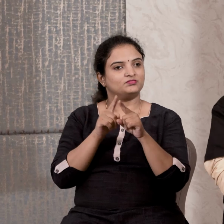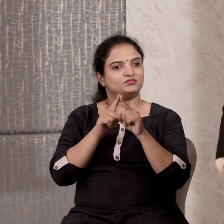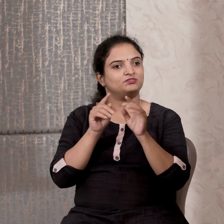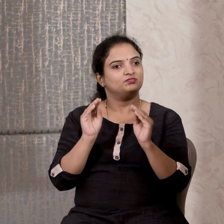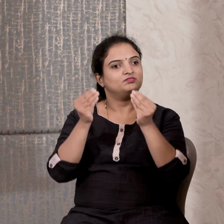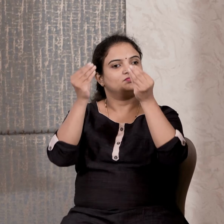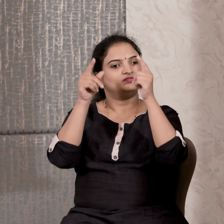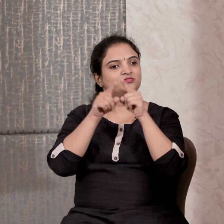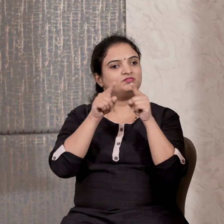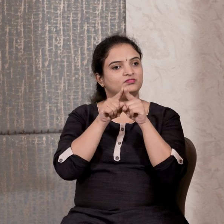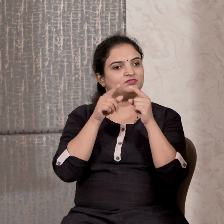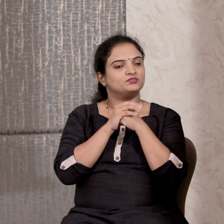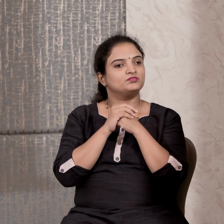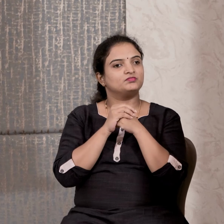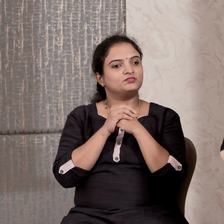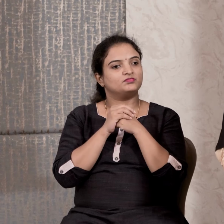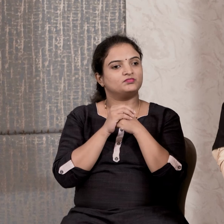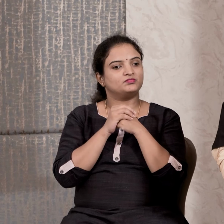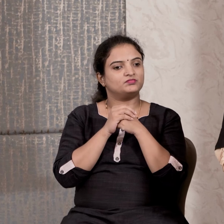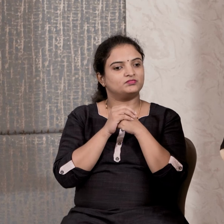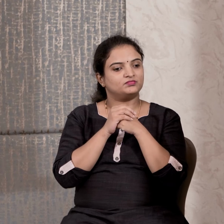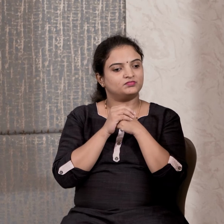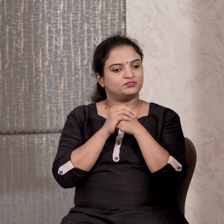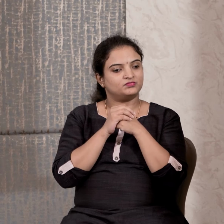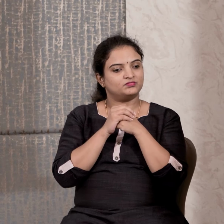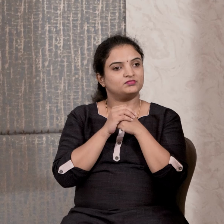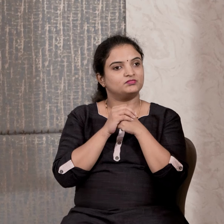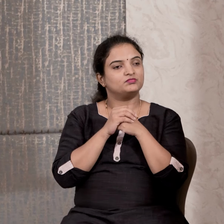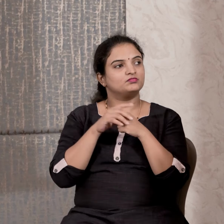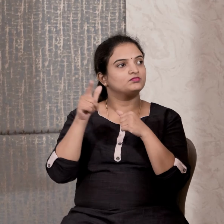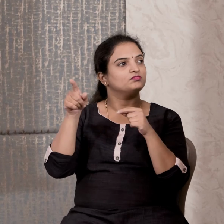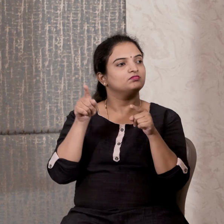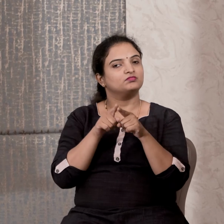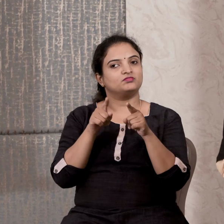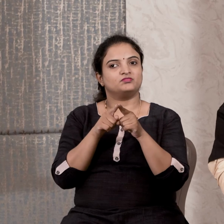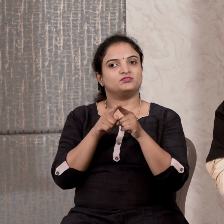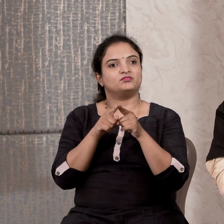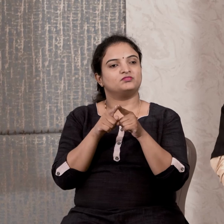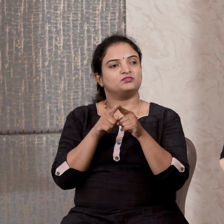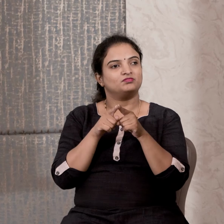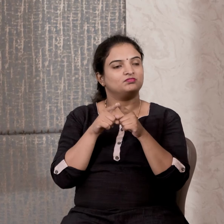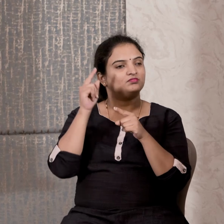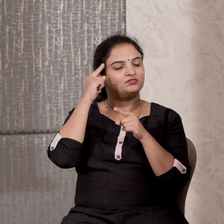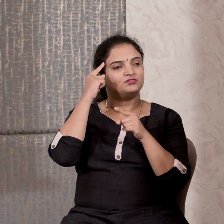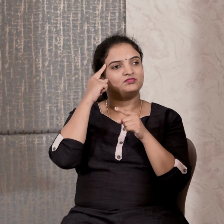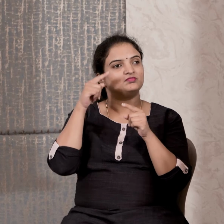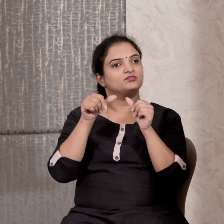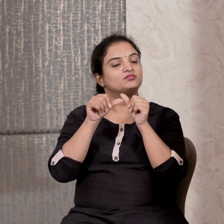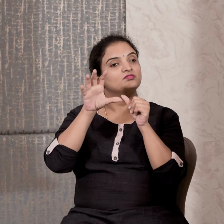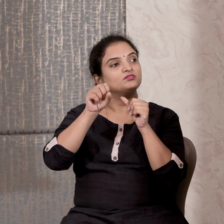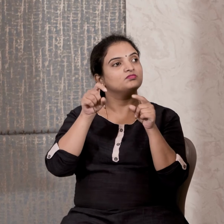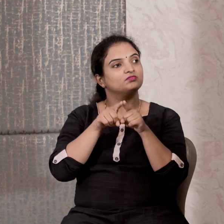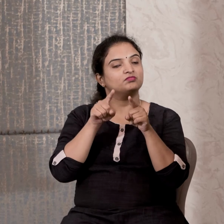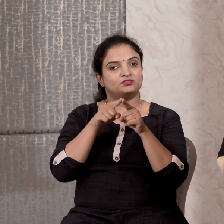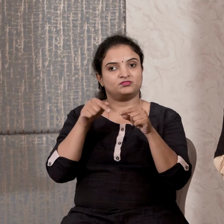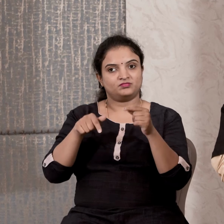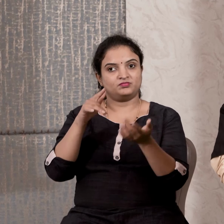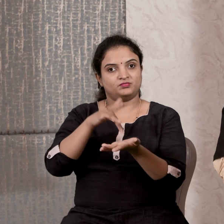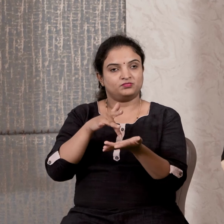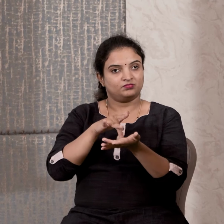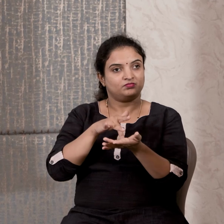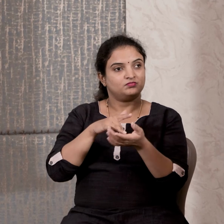scale. Right? So that is how we actually, and that too, he is not compromised on the accessibility of the venue,